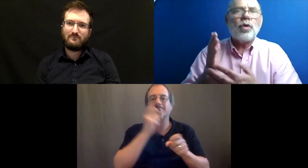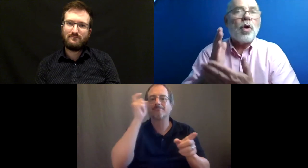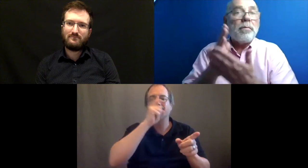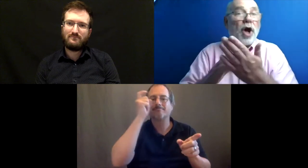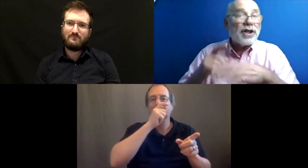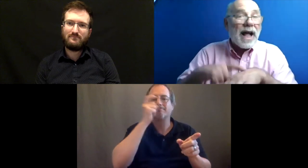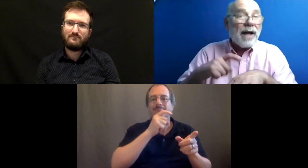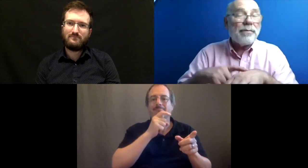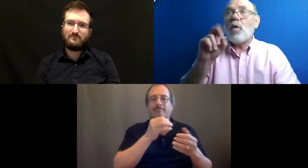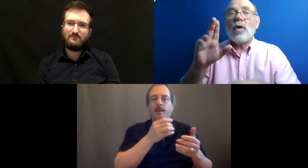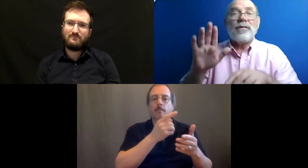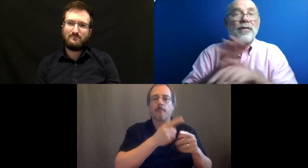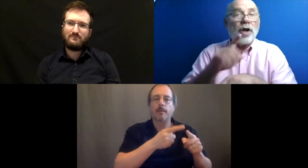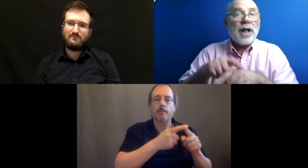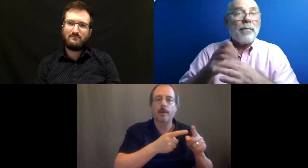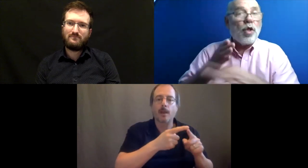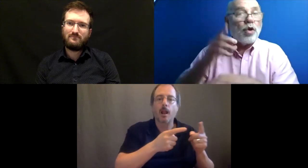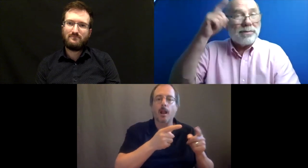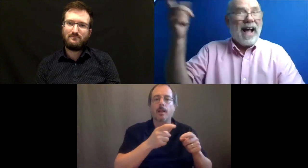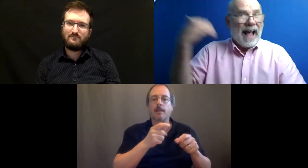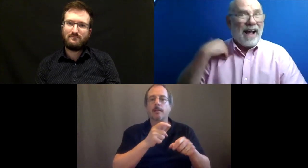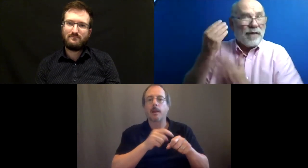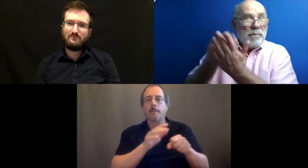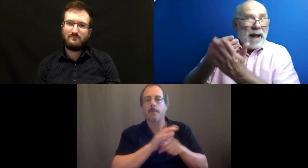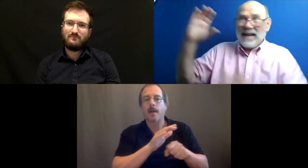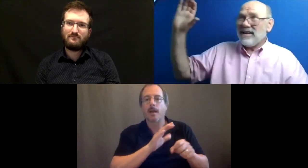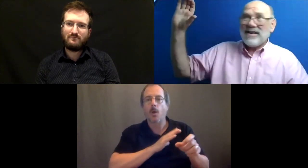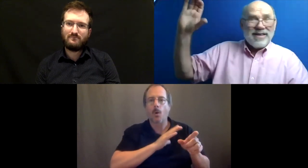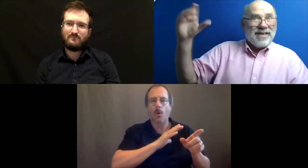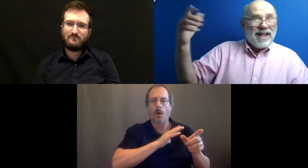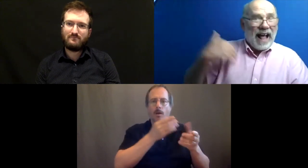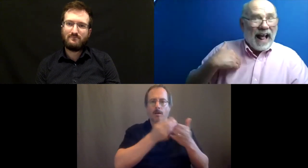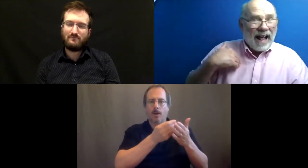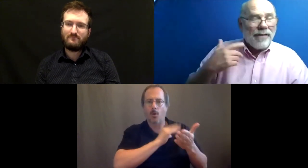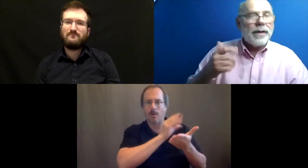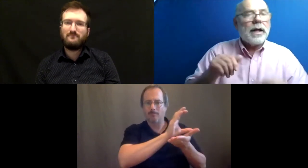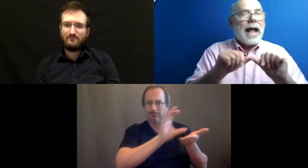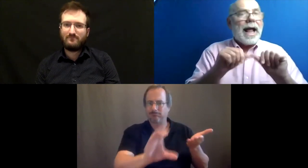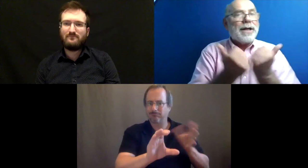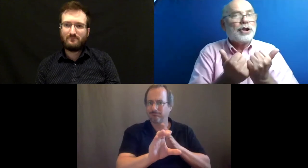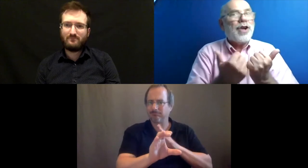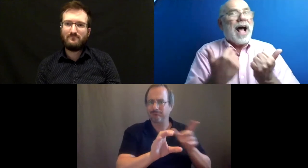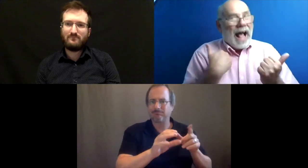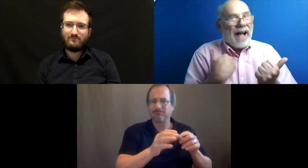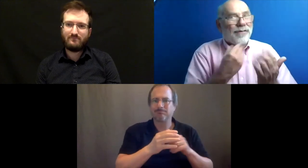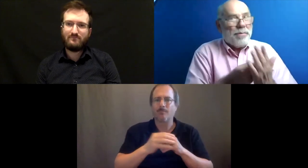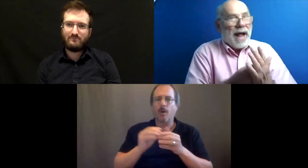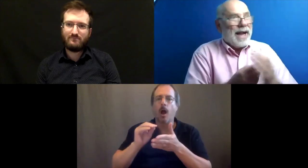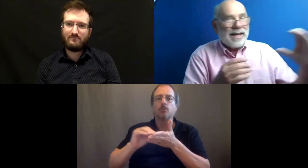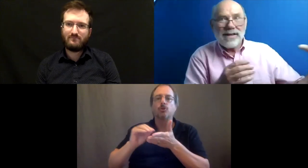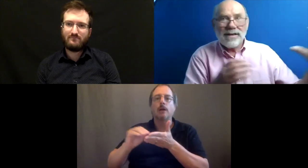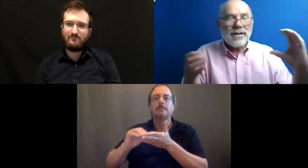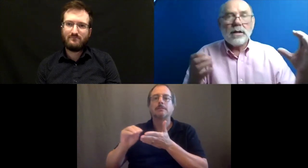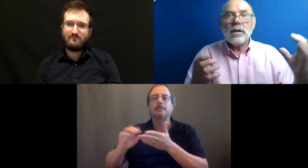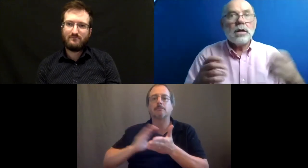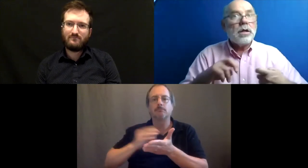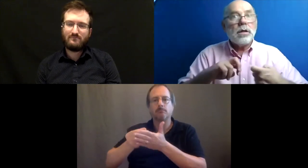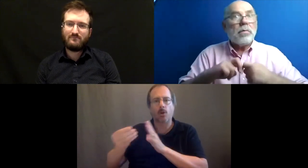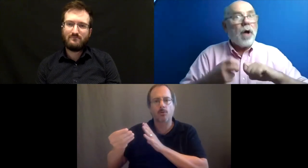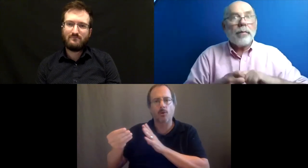programs, whether it's providing part-time and full-time employment opportunities for students. There's a separate pool of funding for that.